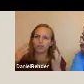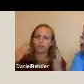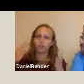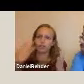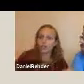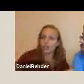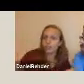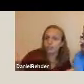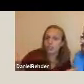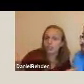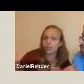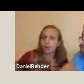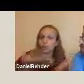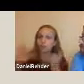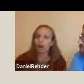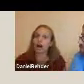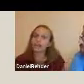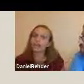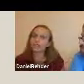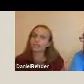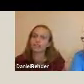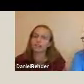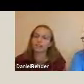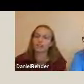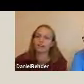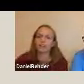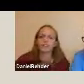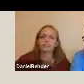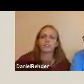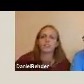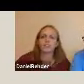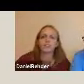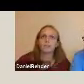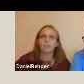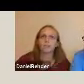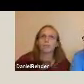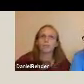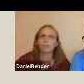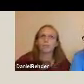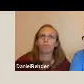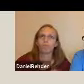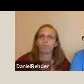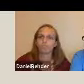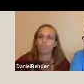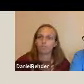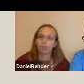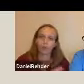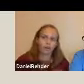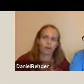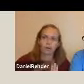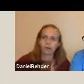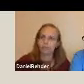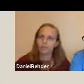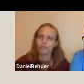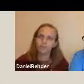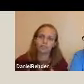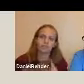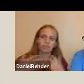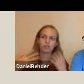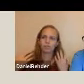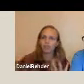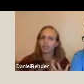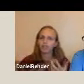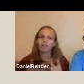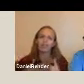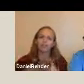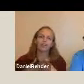want to use our ears or our eyes? And just knowing our preferences and the way